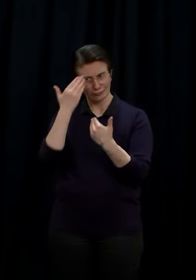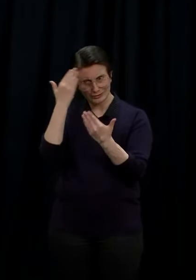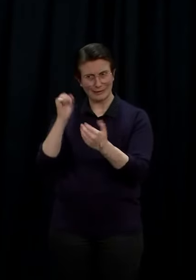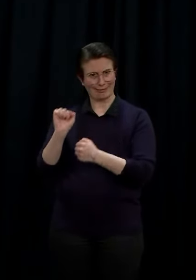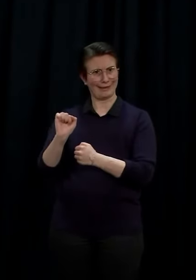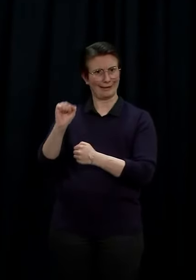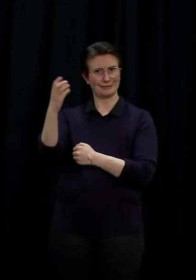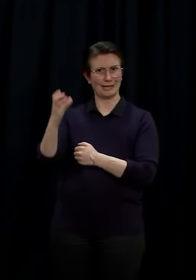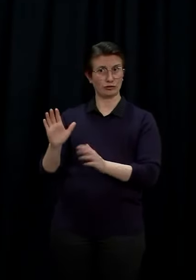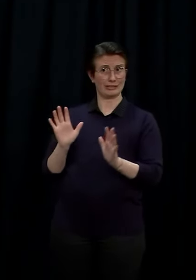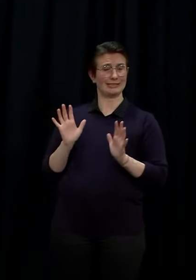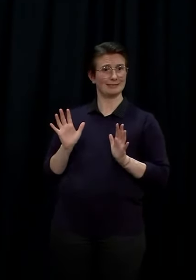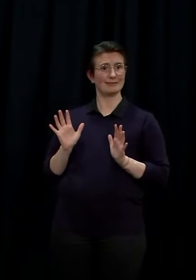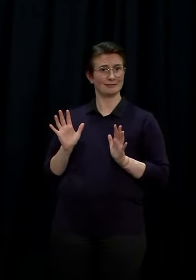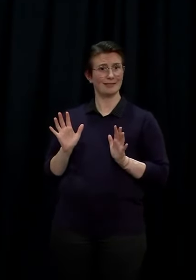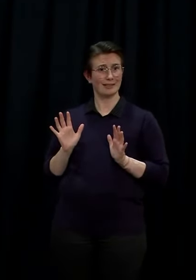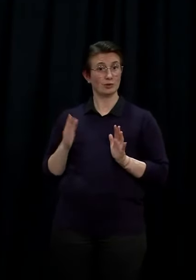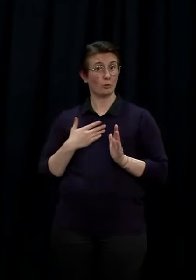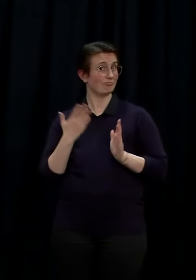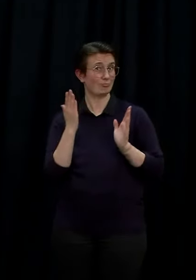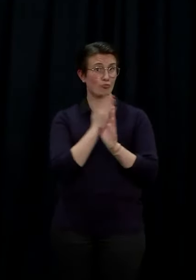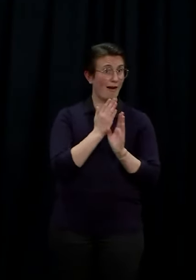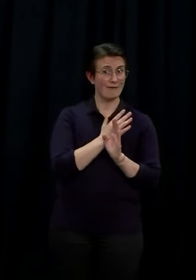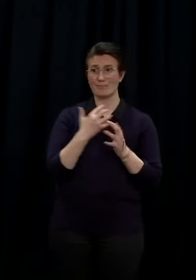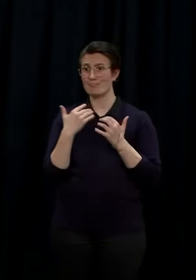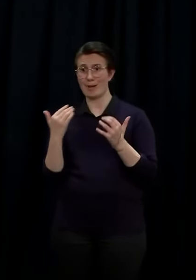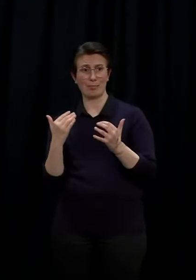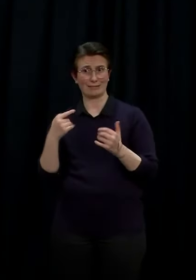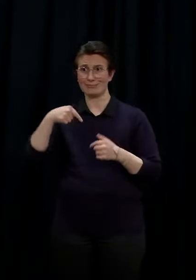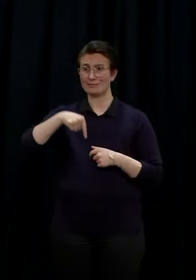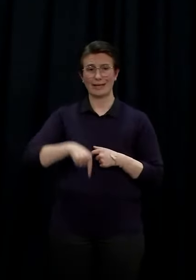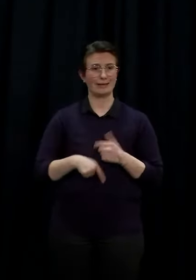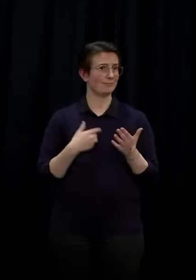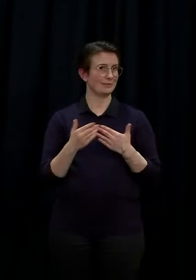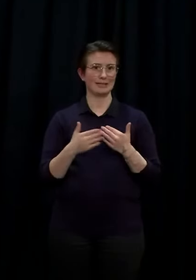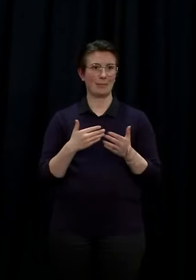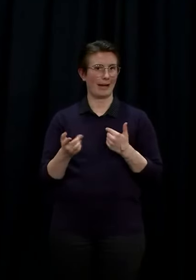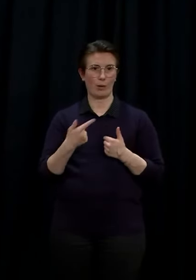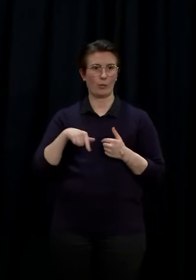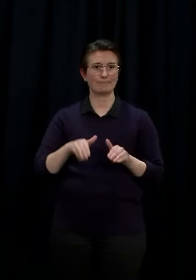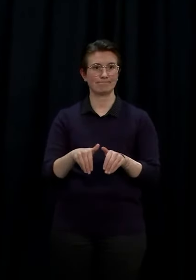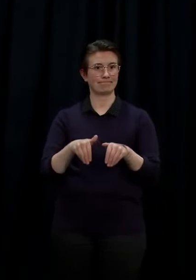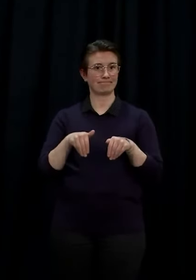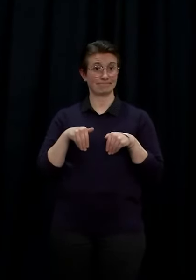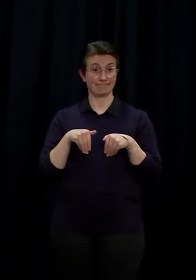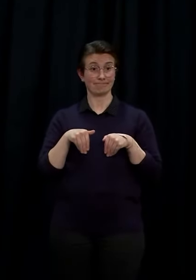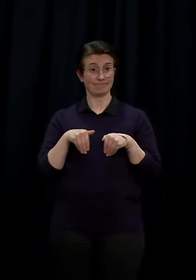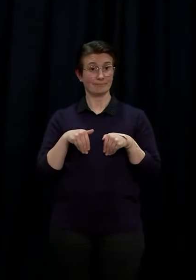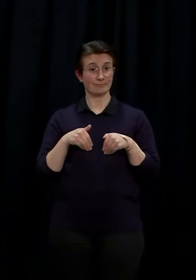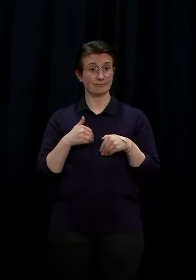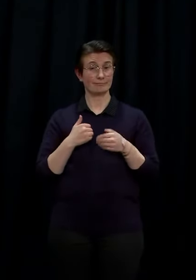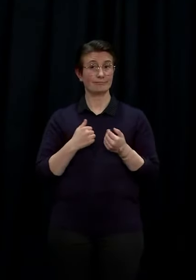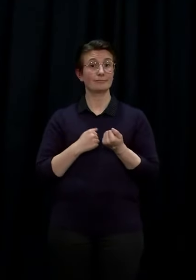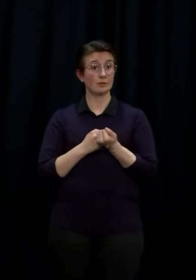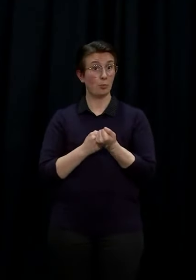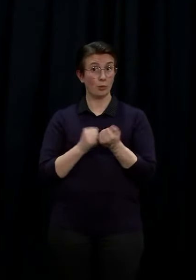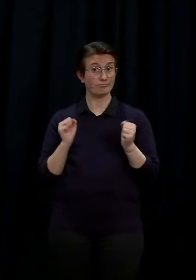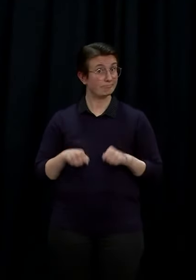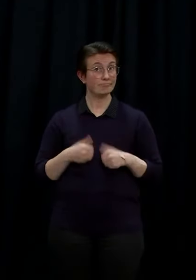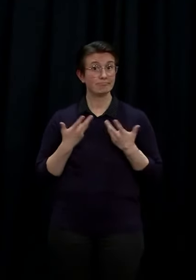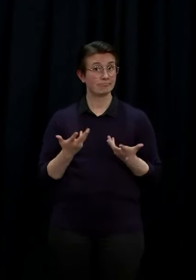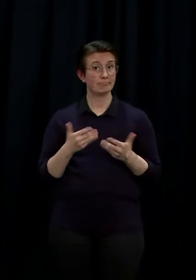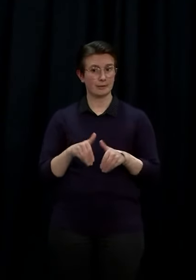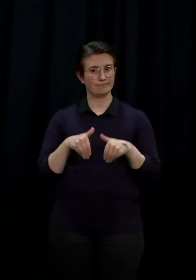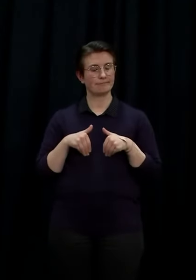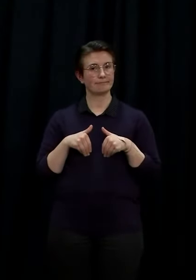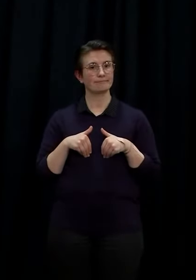we absolutely maintained that perspective and position all the way through. It was only once you saw